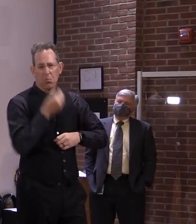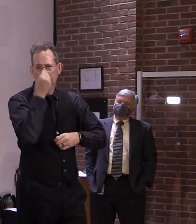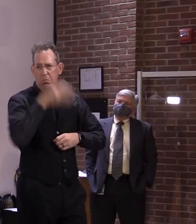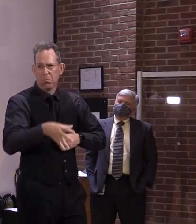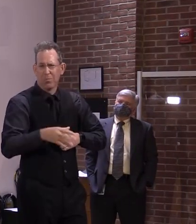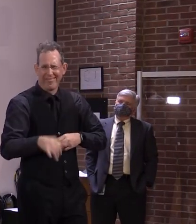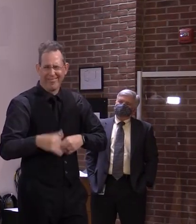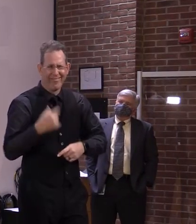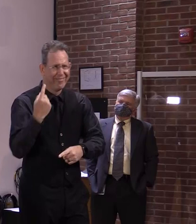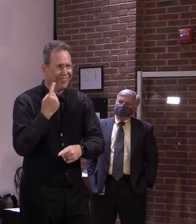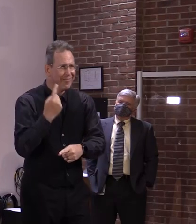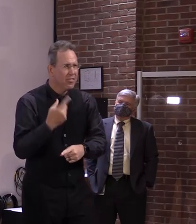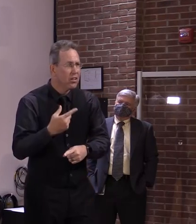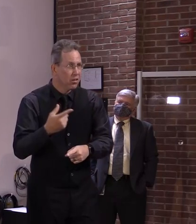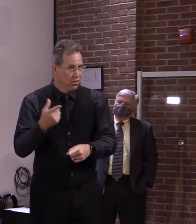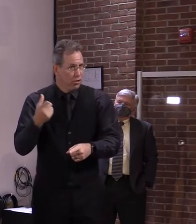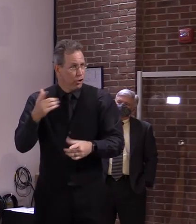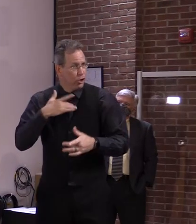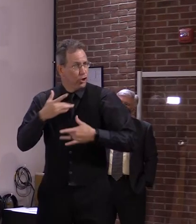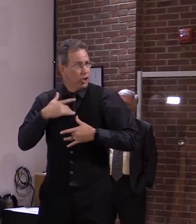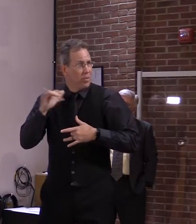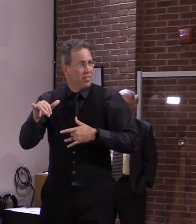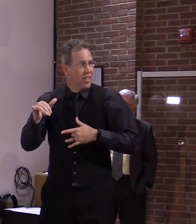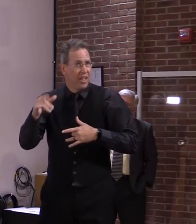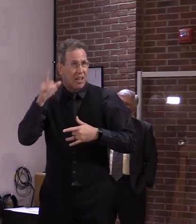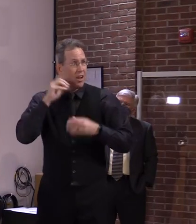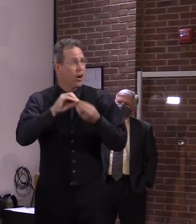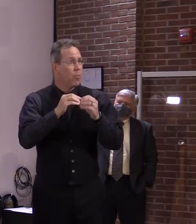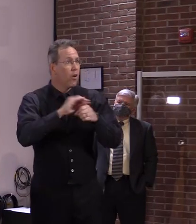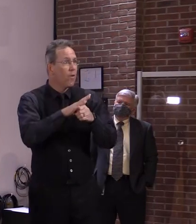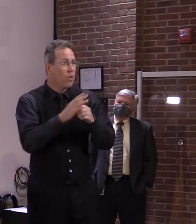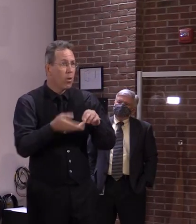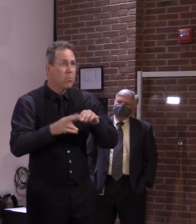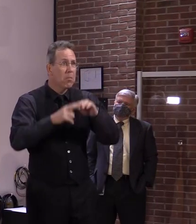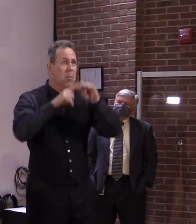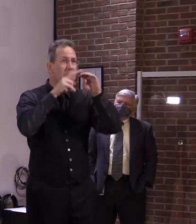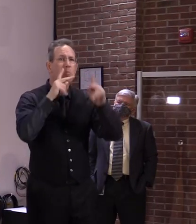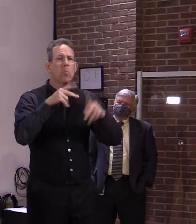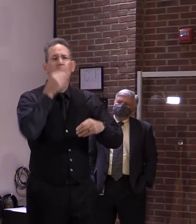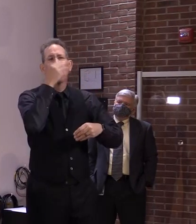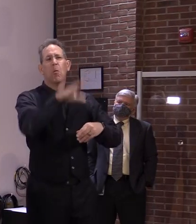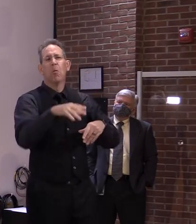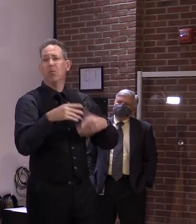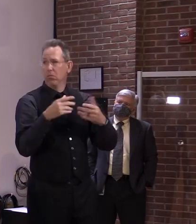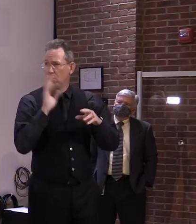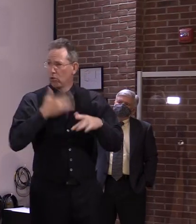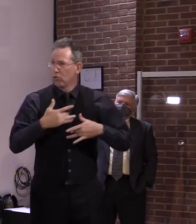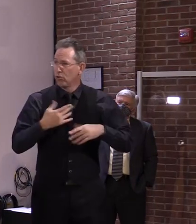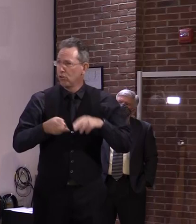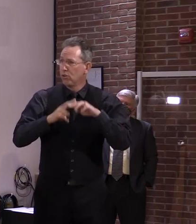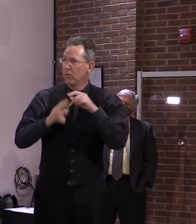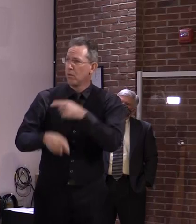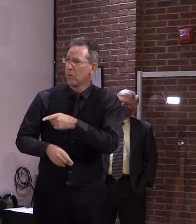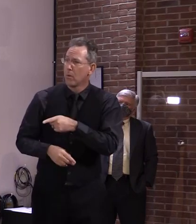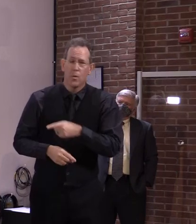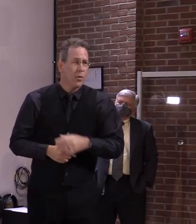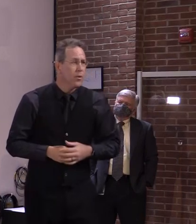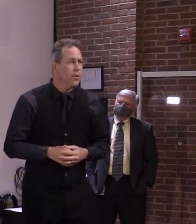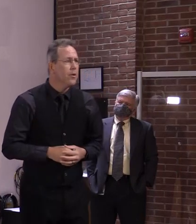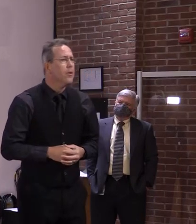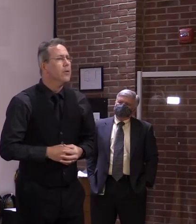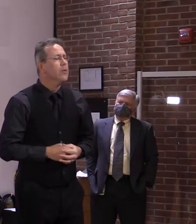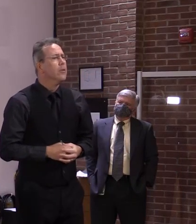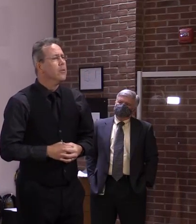potential non-compliance? You know, I if I'm concerned about that, I should say I've been concerned about that